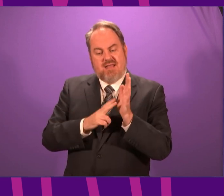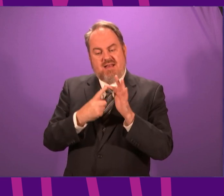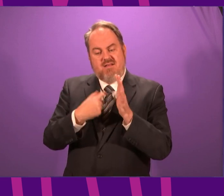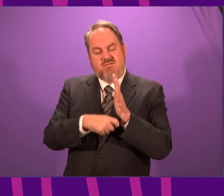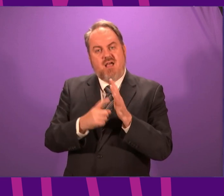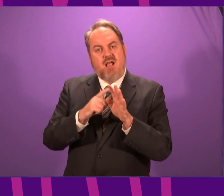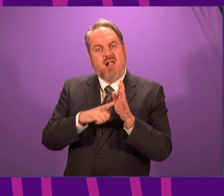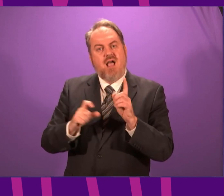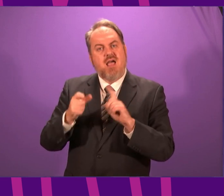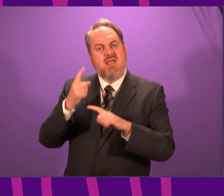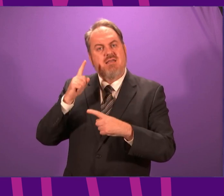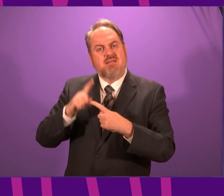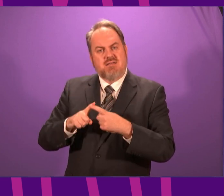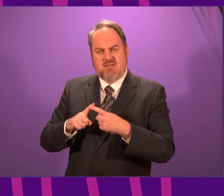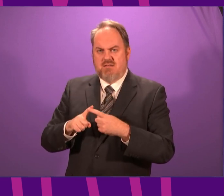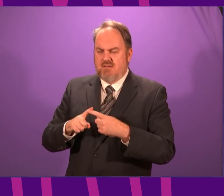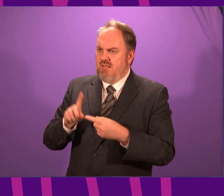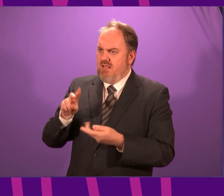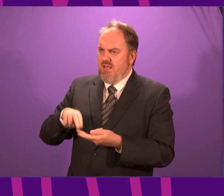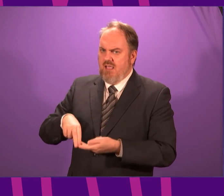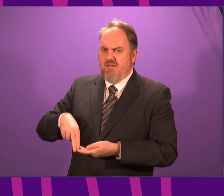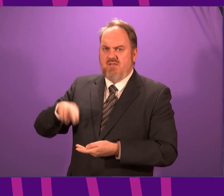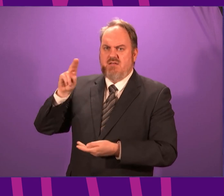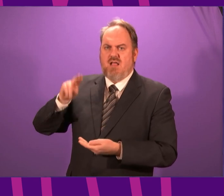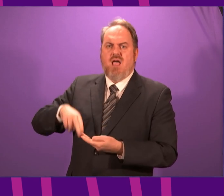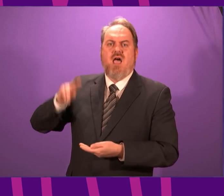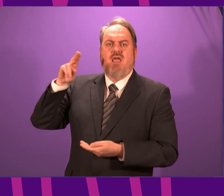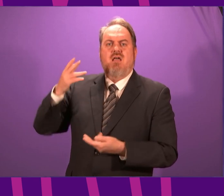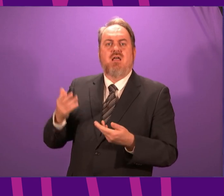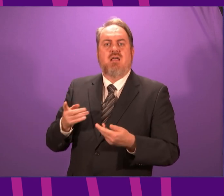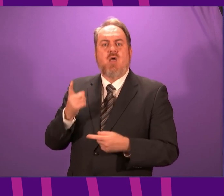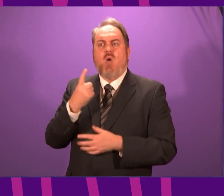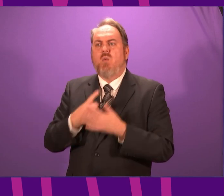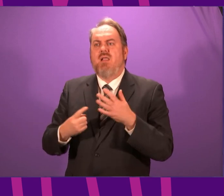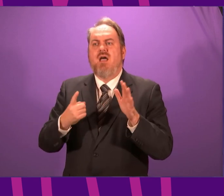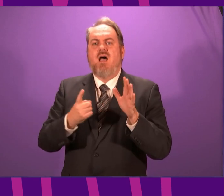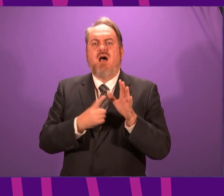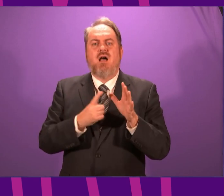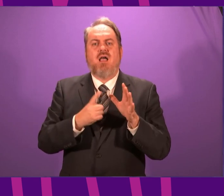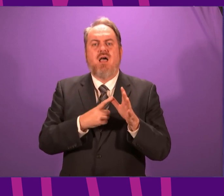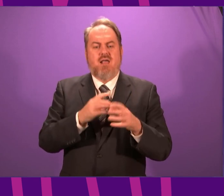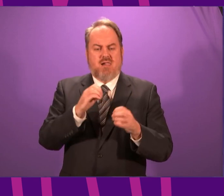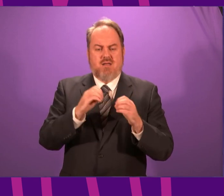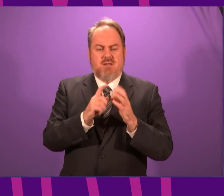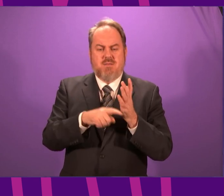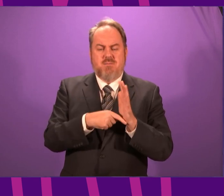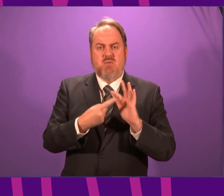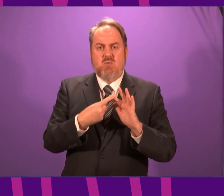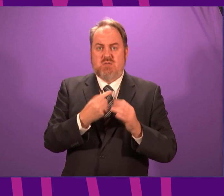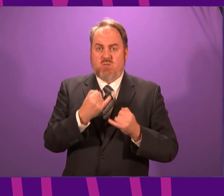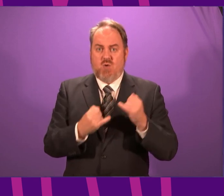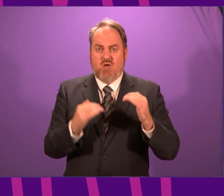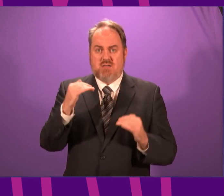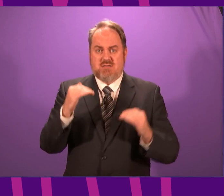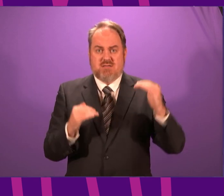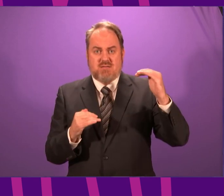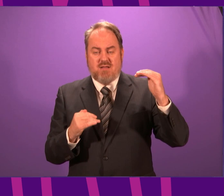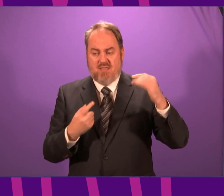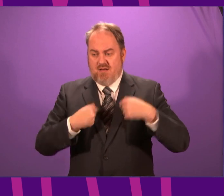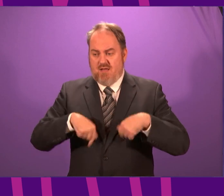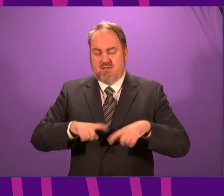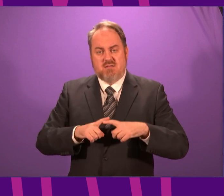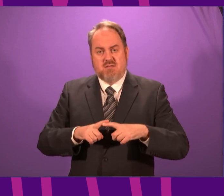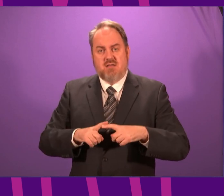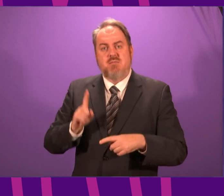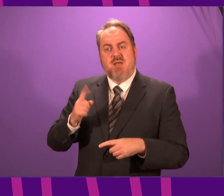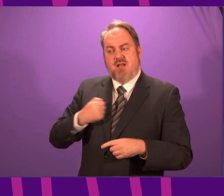has been a lot higher than ours, apart from Argyll and Bute. Now, I would like to see Inverclyde actually placed in a tier that helps the